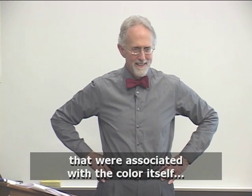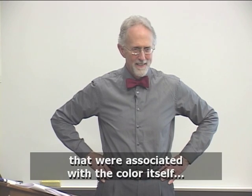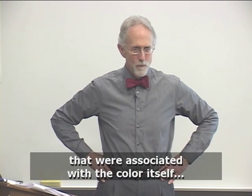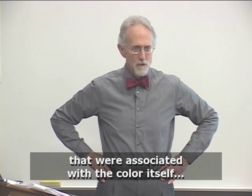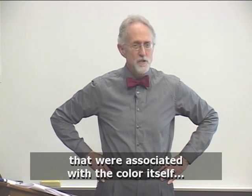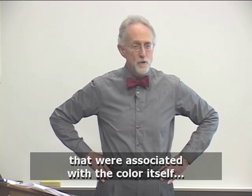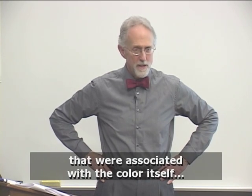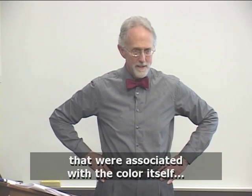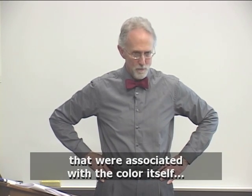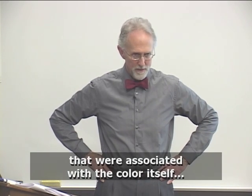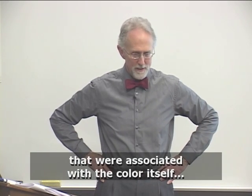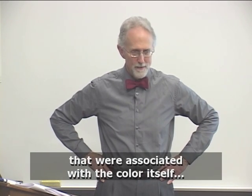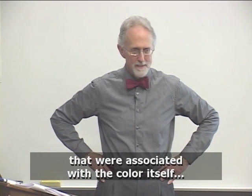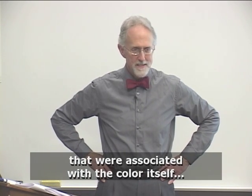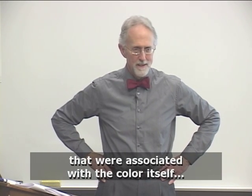that were associated with the color itself,